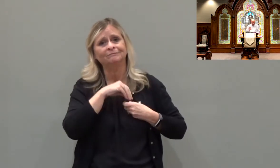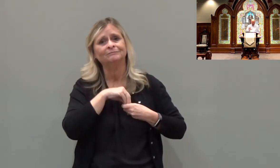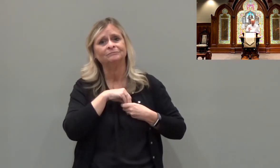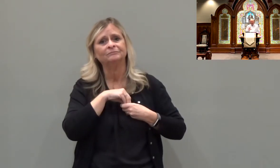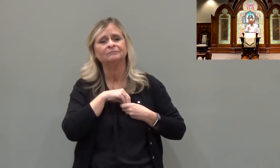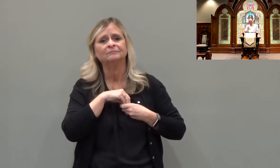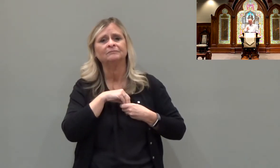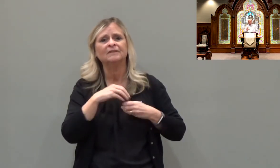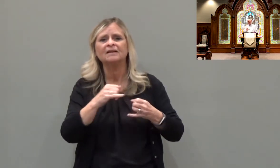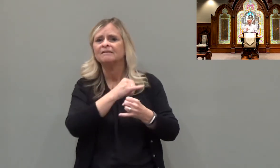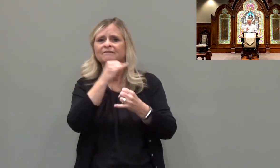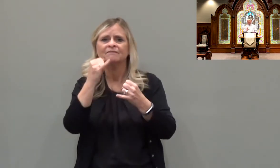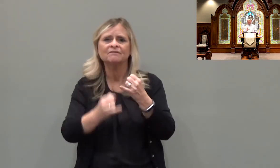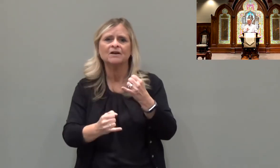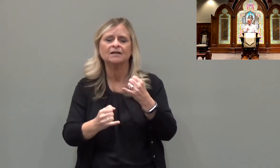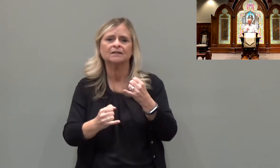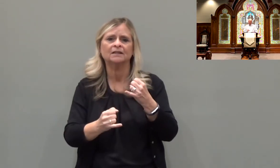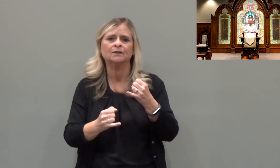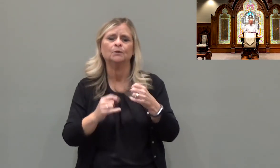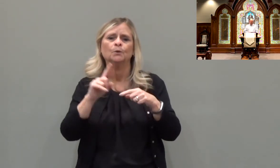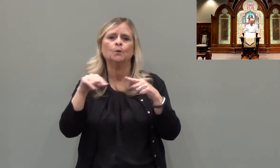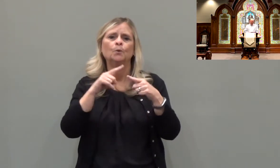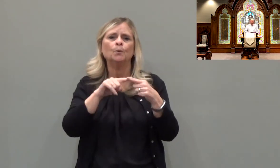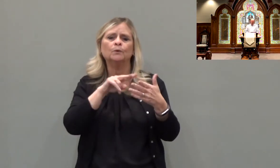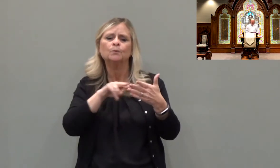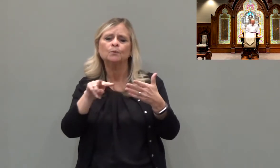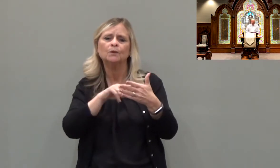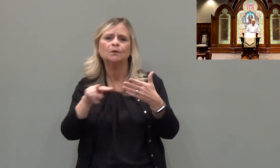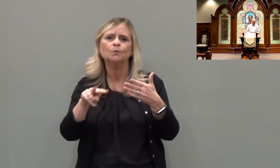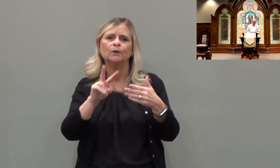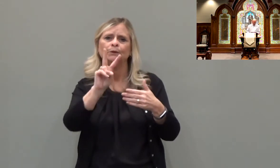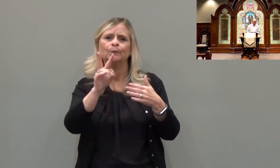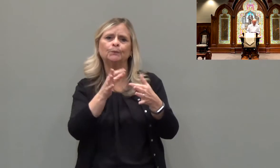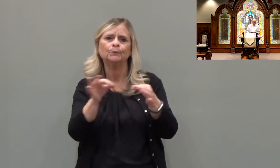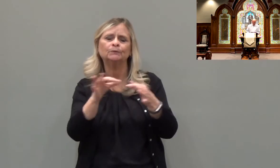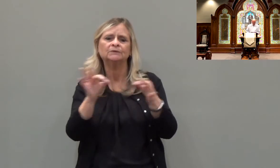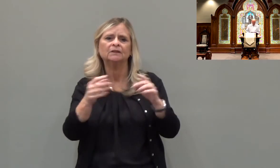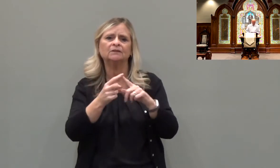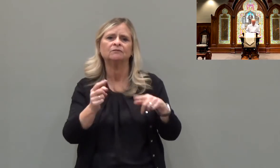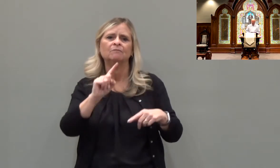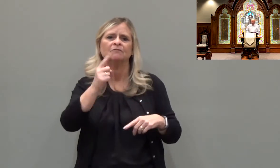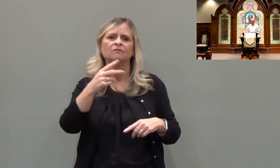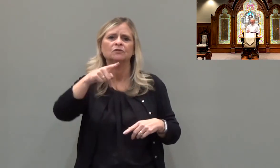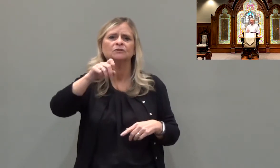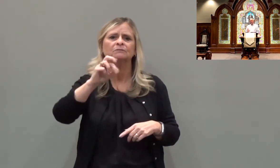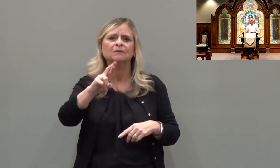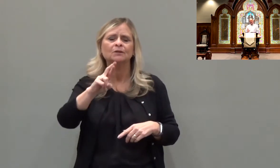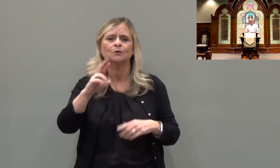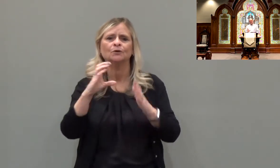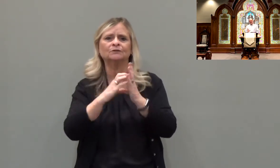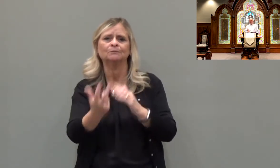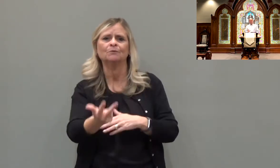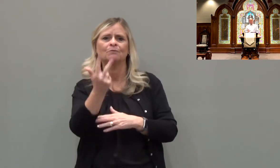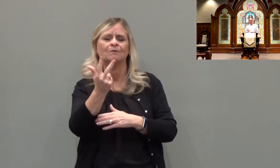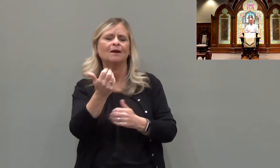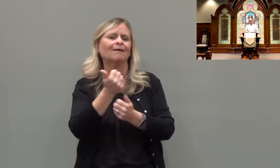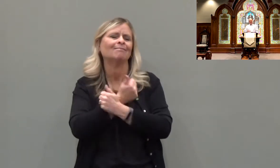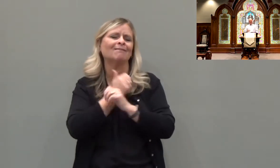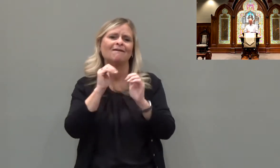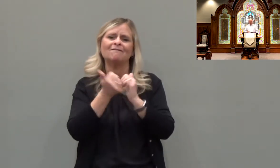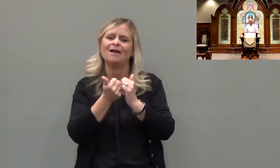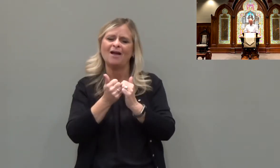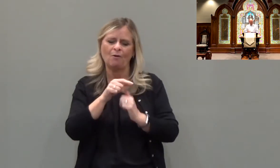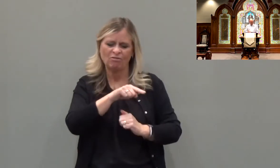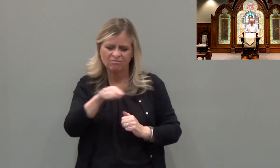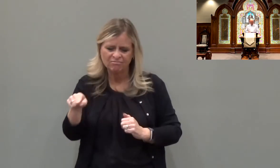And finally, as we look at those couple of sentences from 1 Peter chapter 3, I love that it reminds us how we are